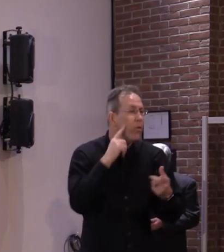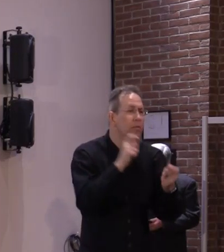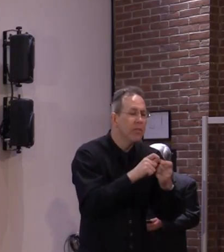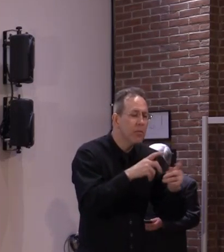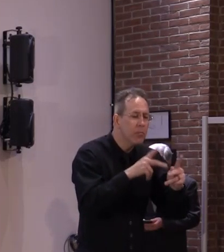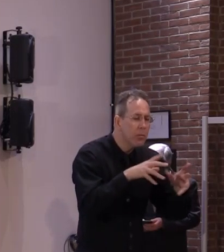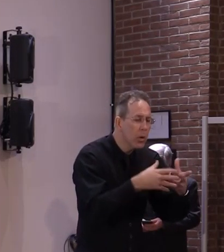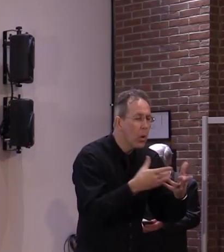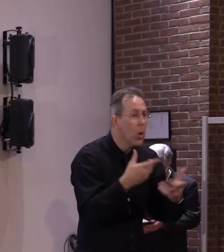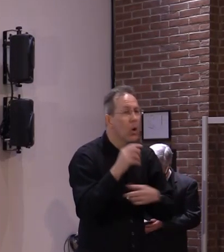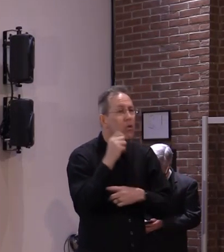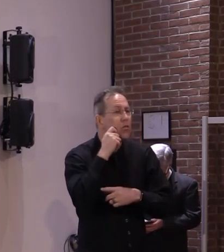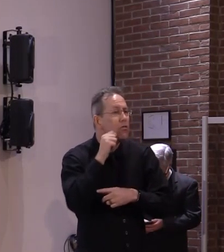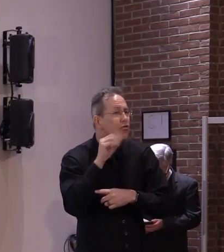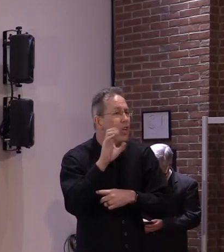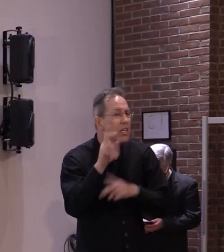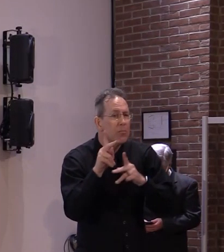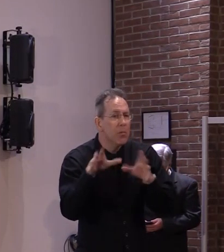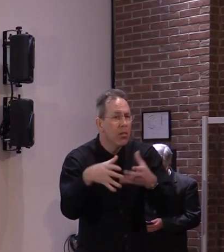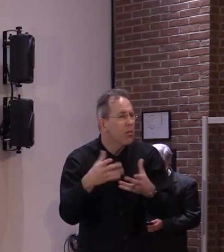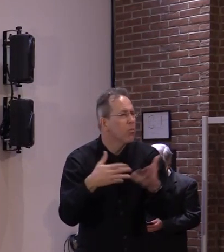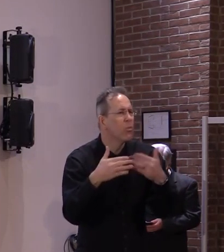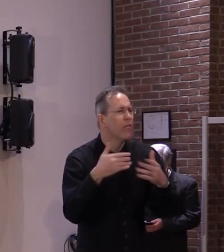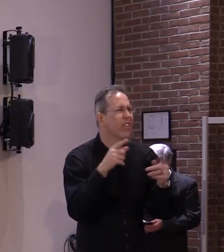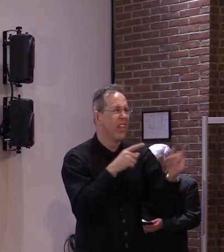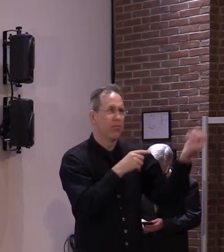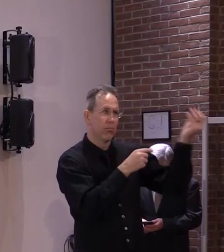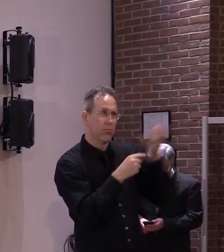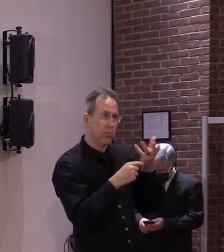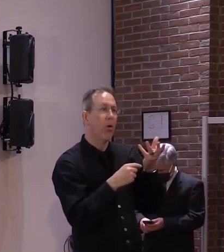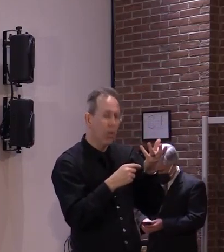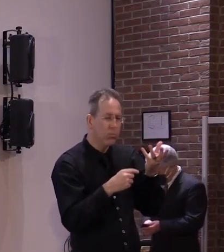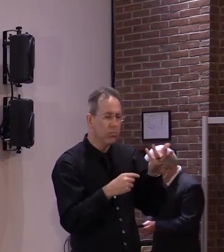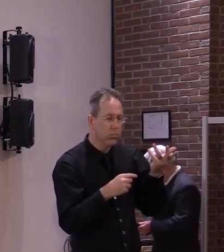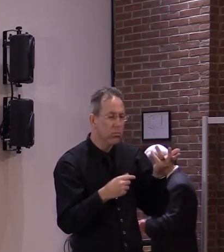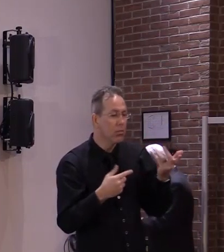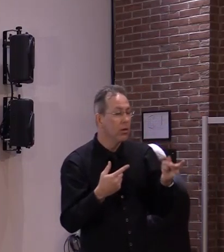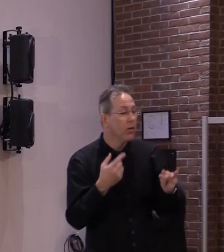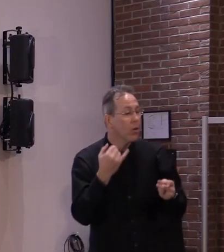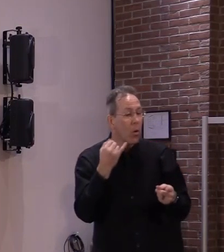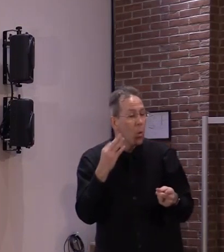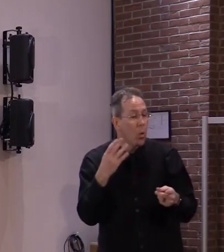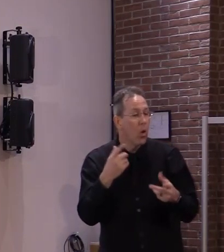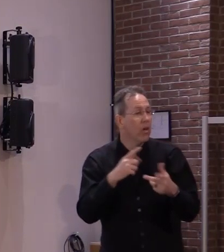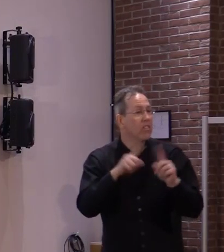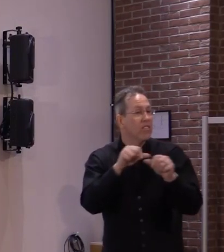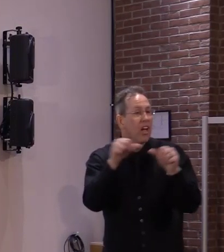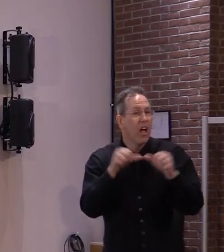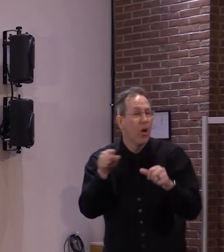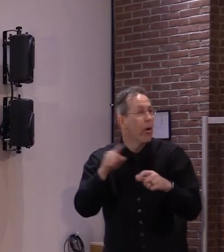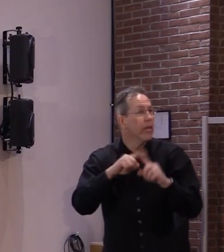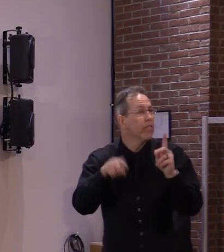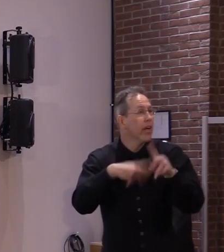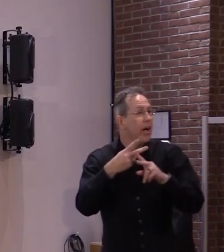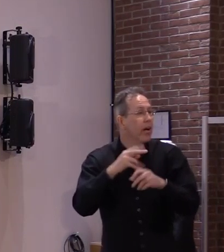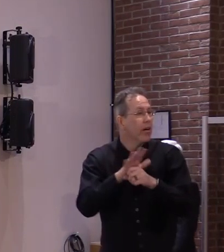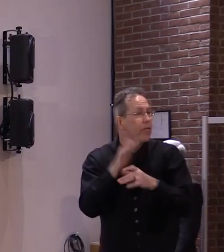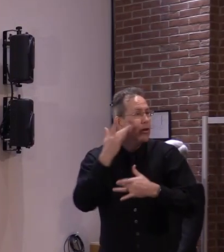questions than answers, but you know, February 26th and 7th are not very far away, so we should have them very soon.